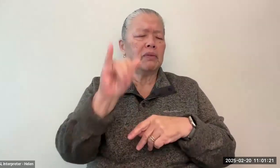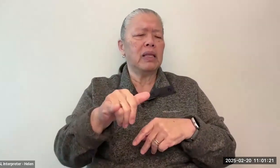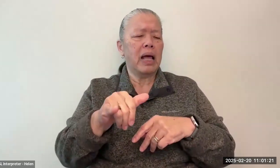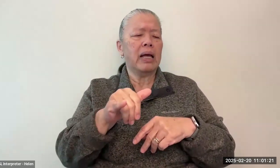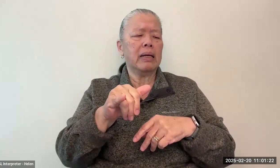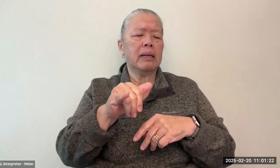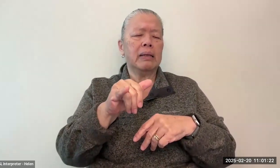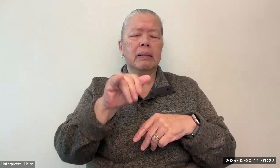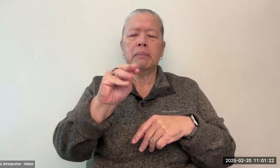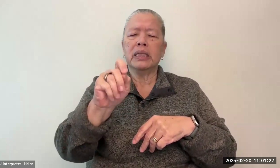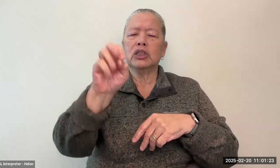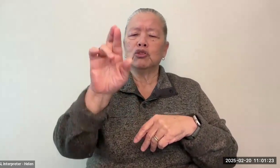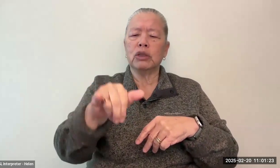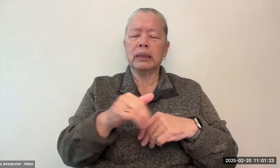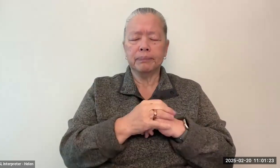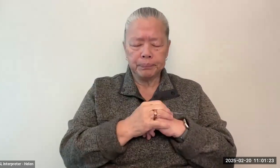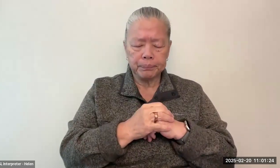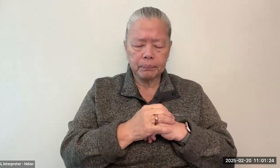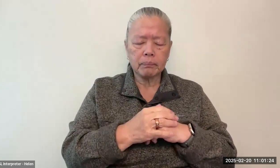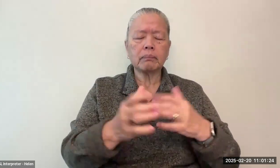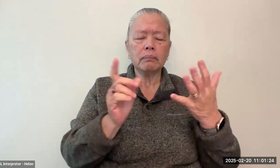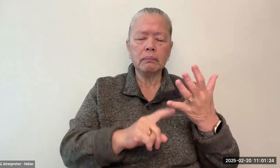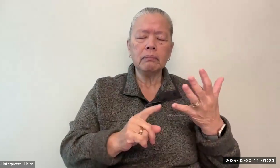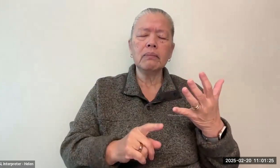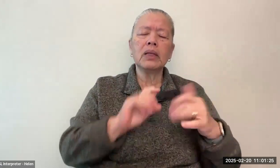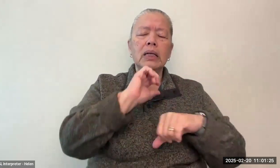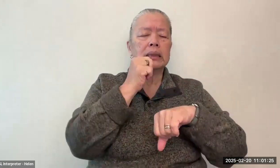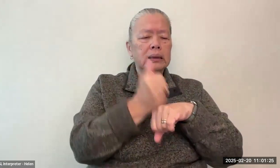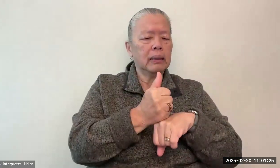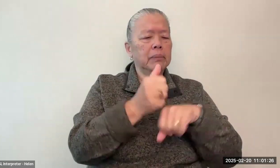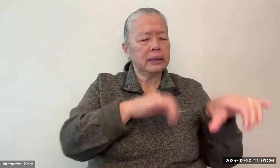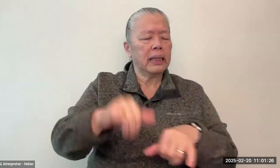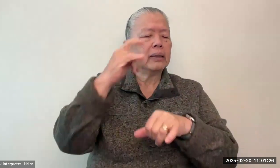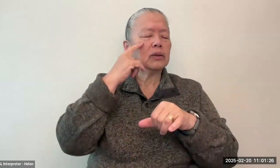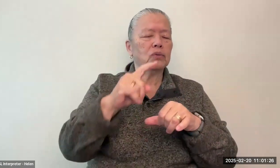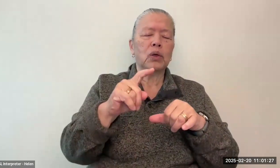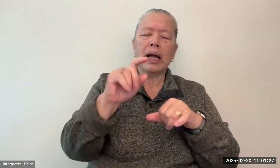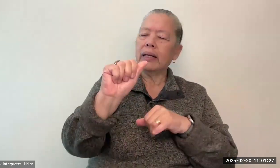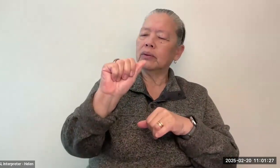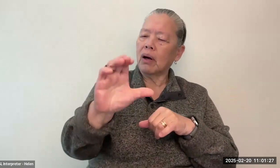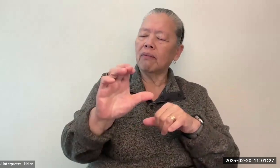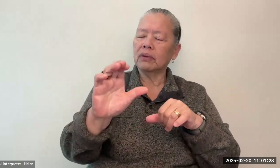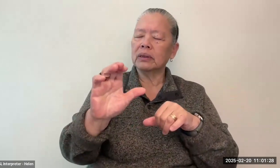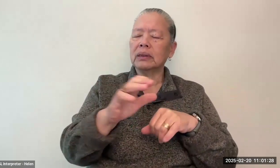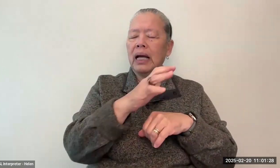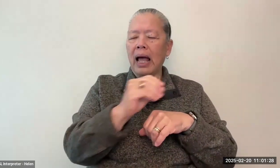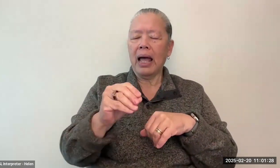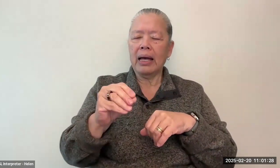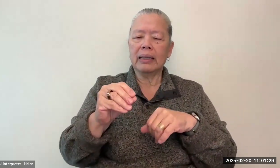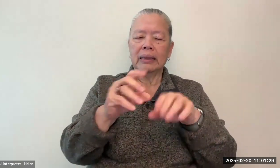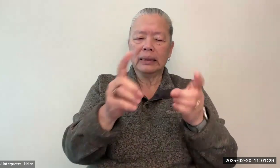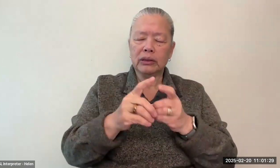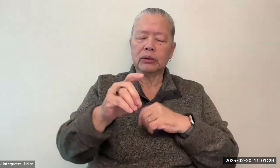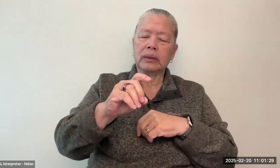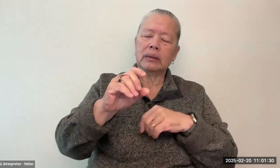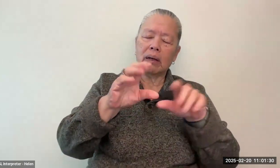Fifth, set the standards for the organization and operation of annual conferences, district, and charge conferences